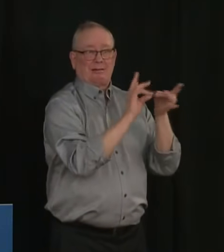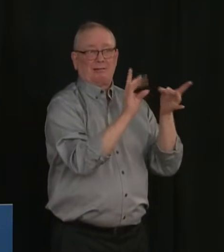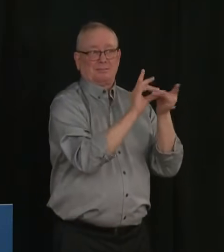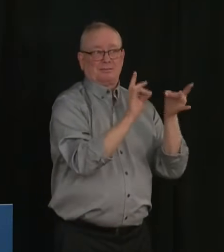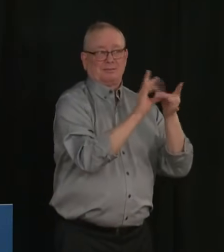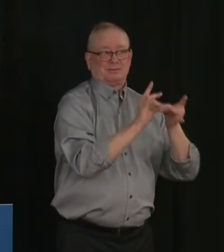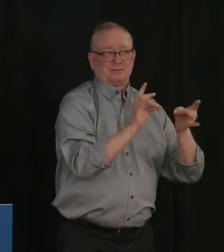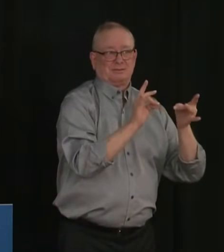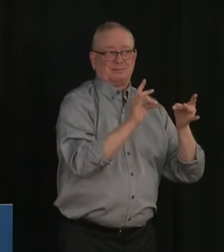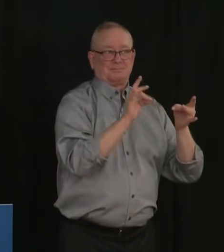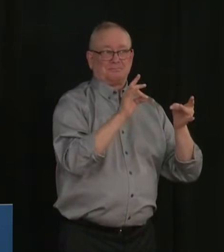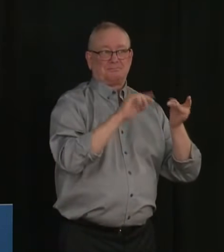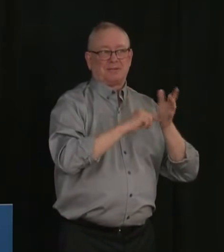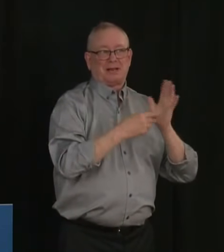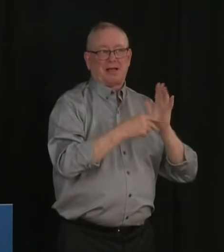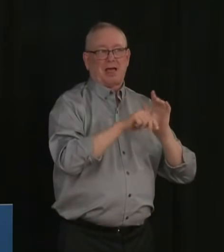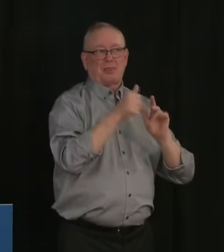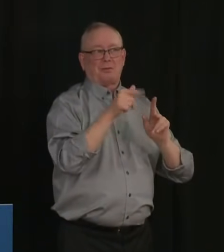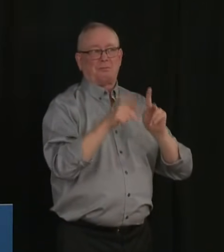people in the province?